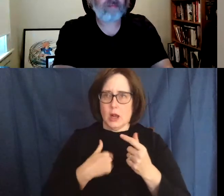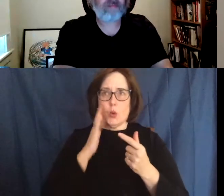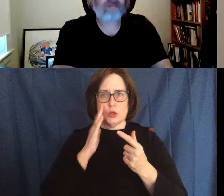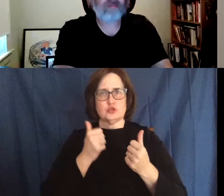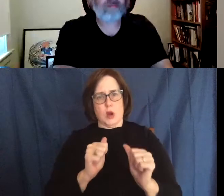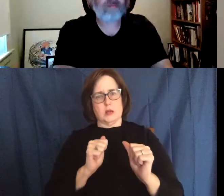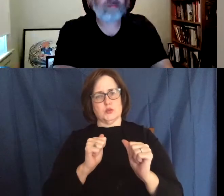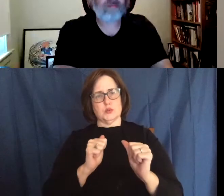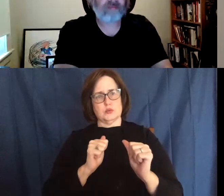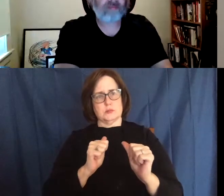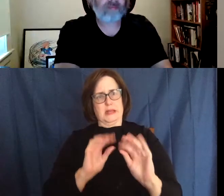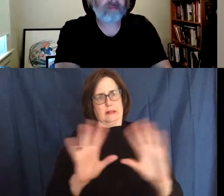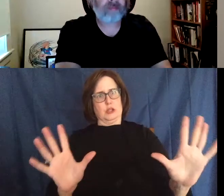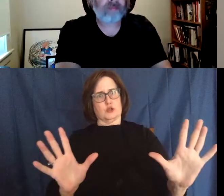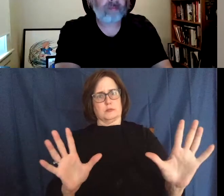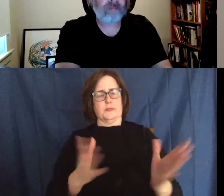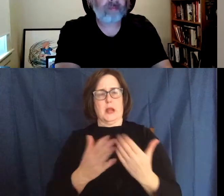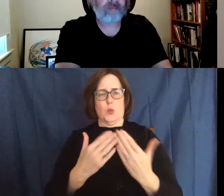So let's see, just share my screen.